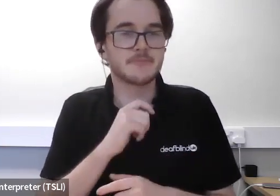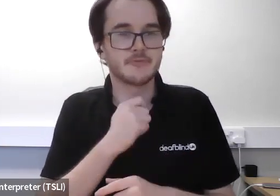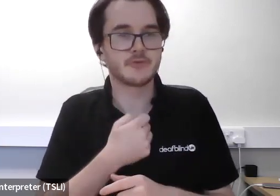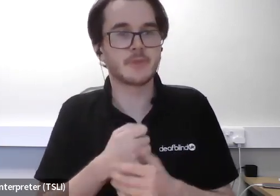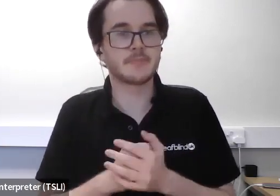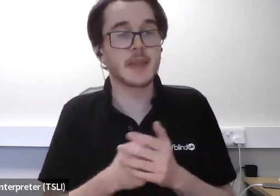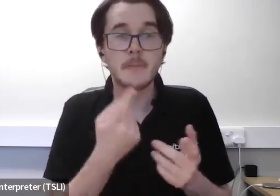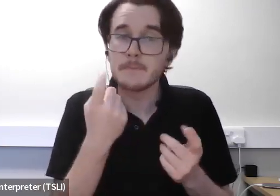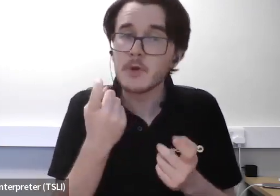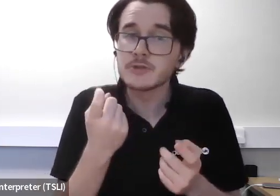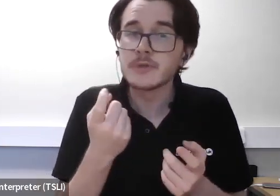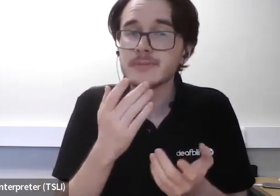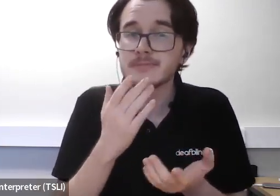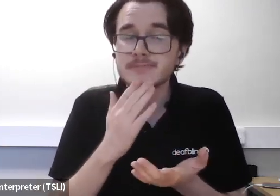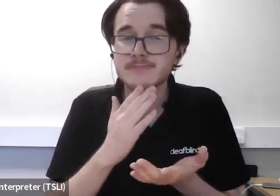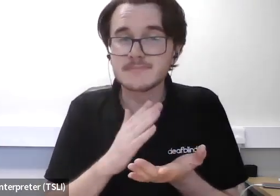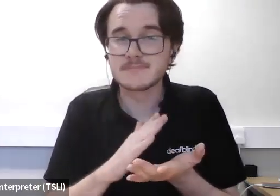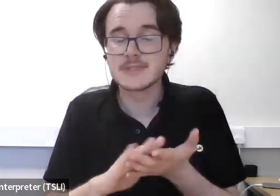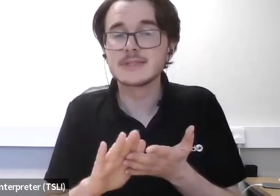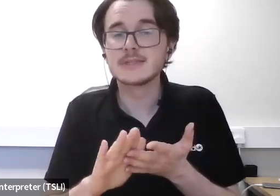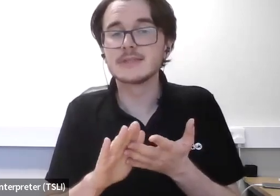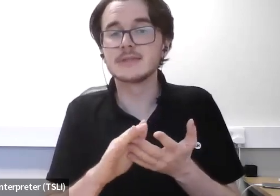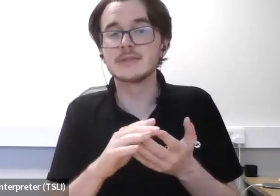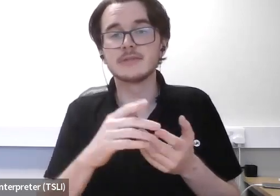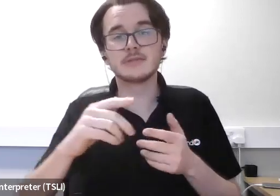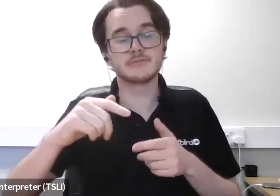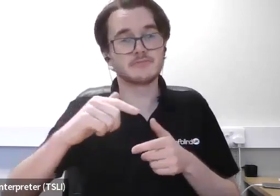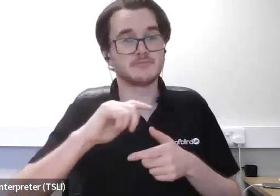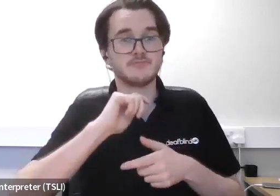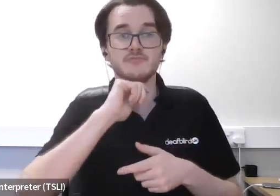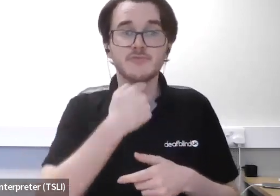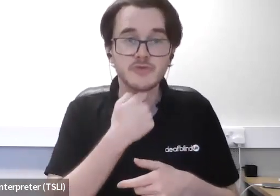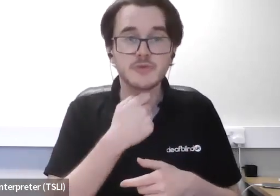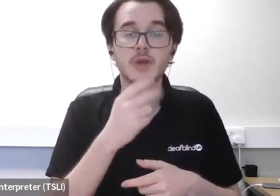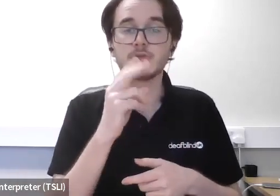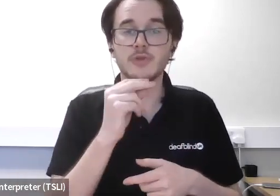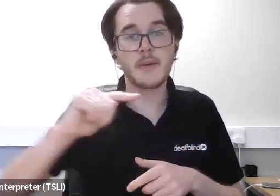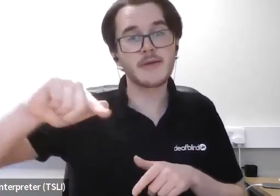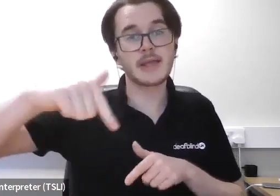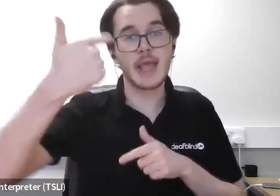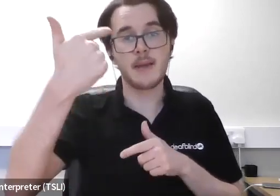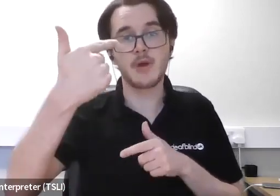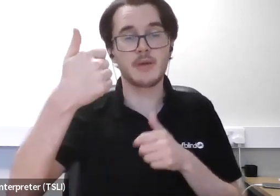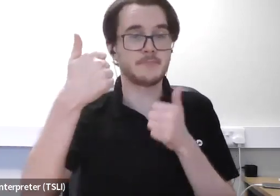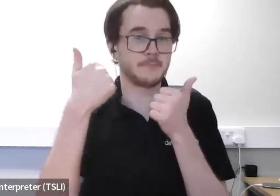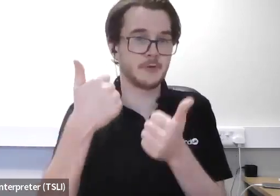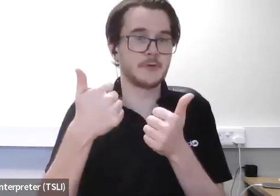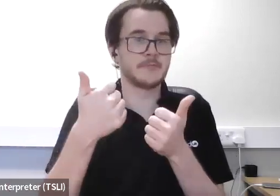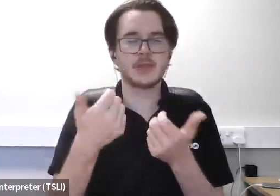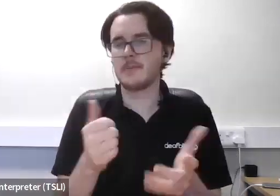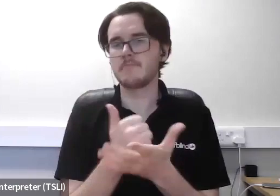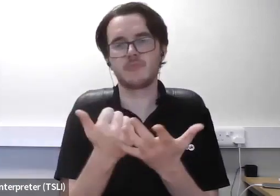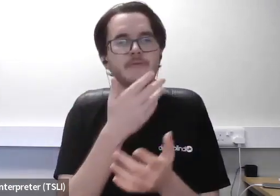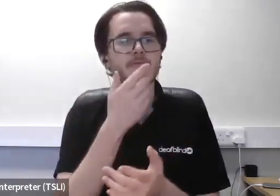If possible, and if you're comfortable to do so, please could you turn your camera on when you say something, just as this will aid with lip